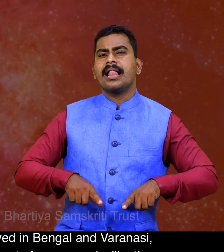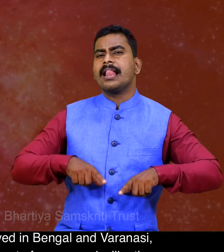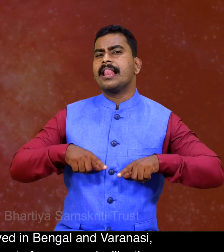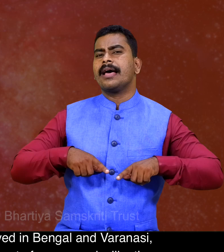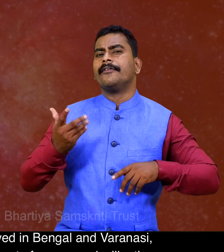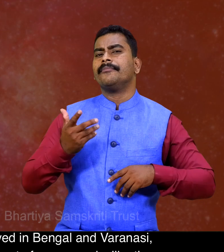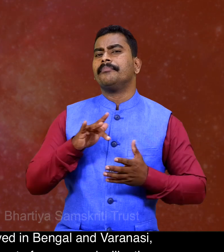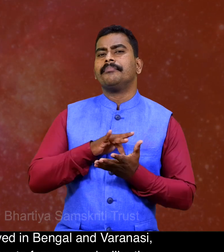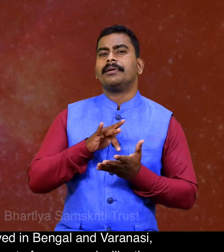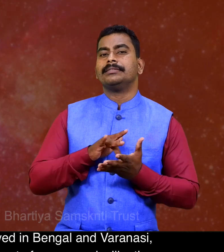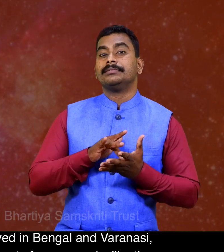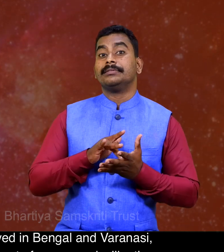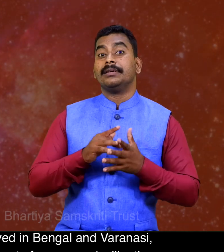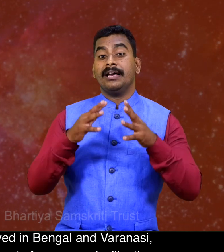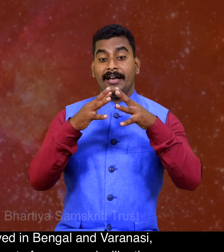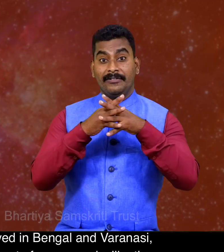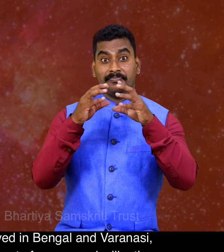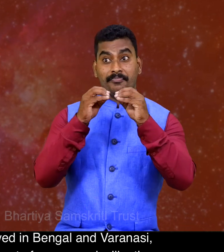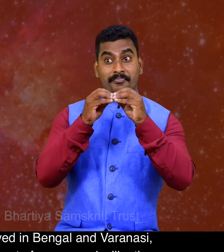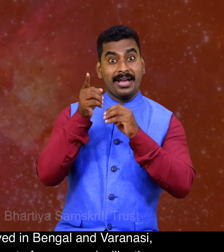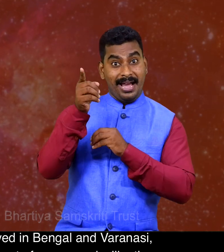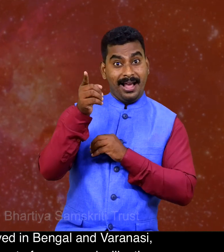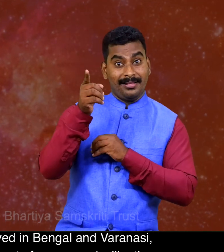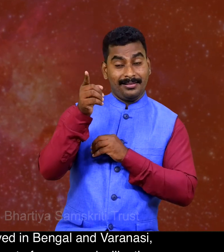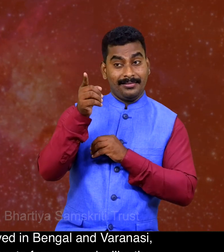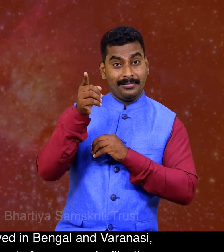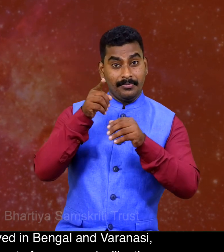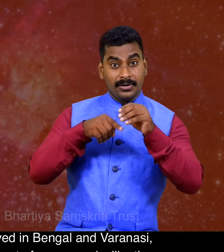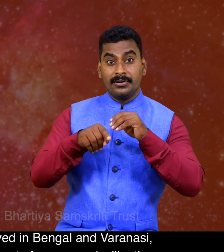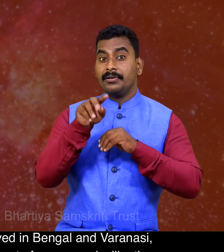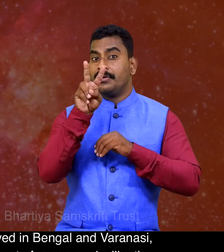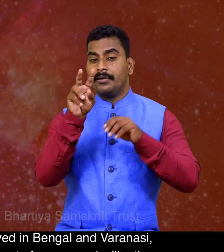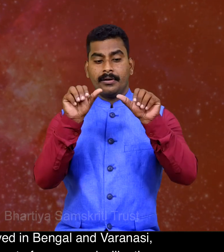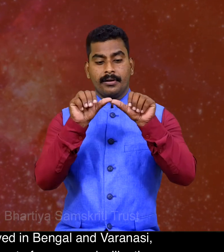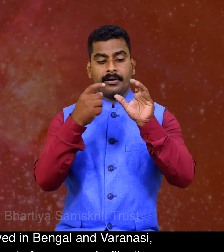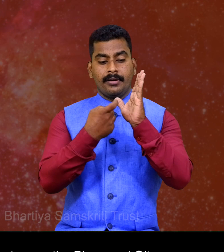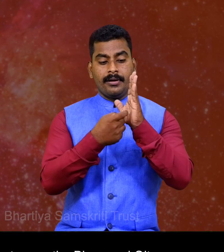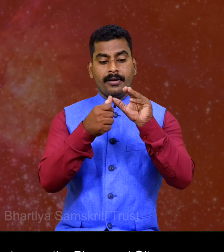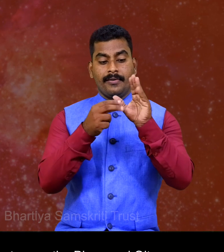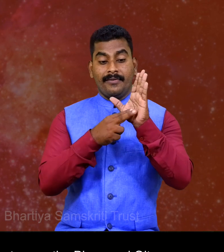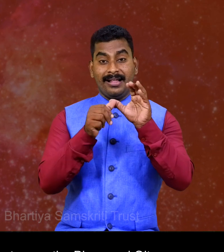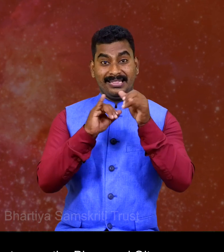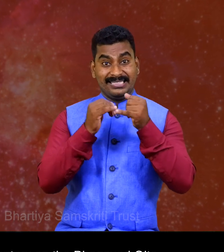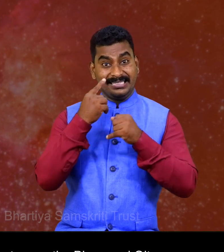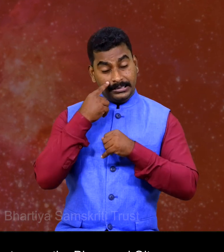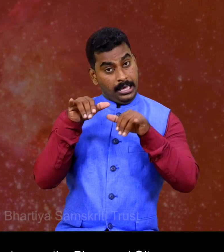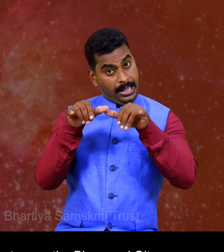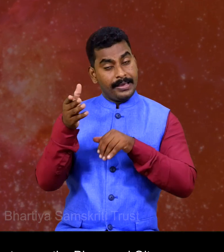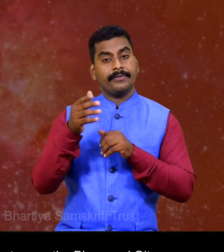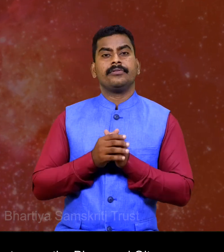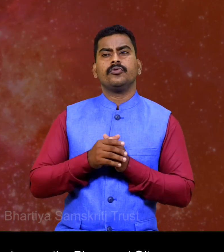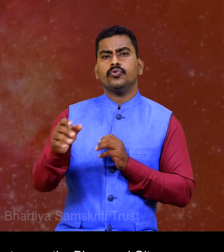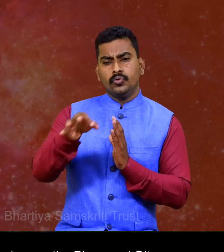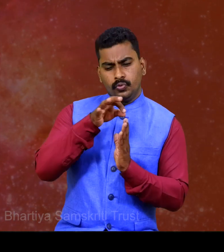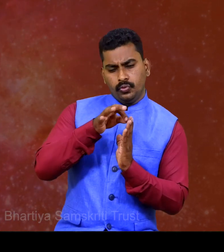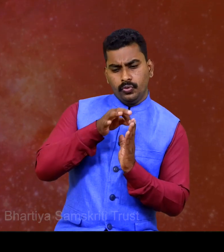and Varanasi and wrote famous works like the commentary on the